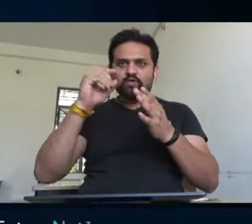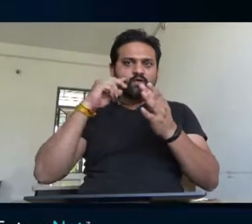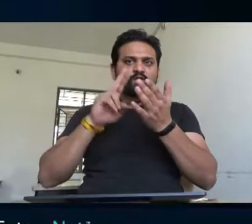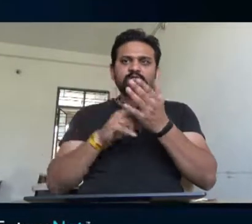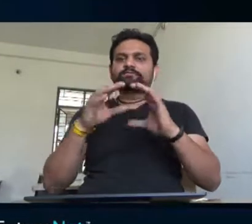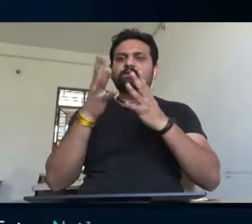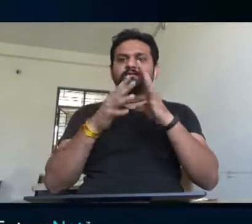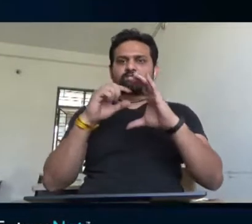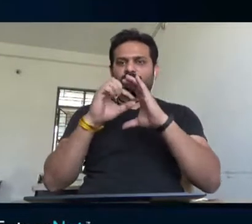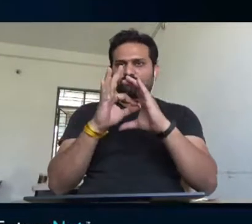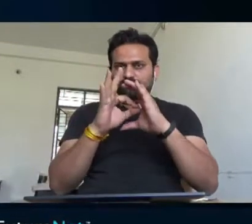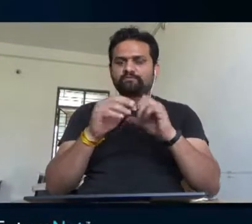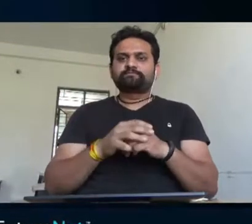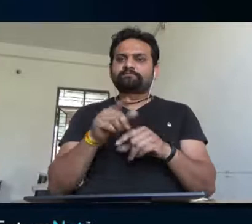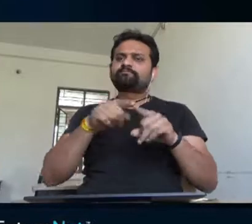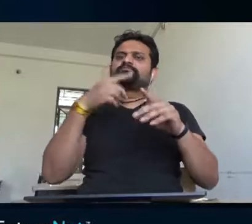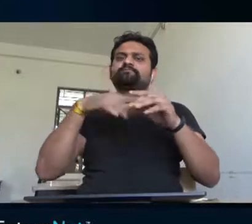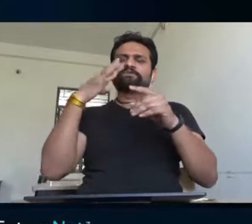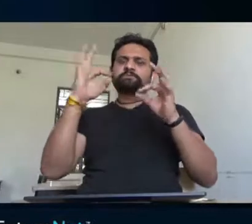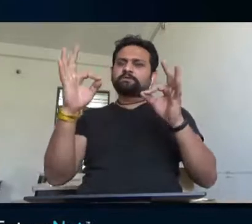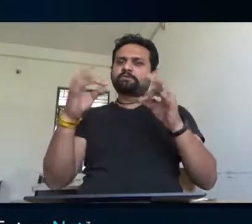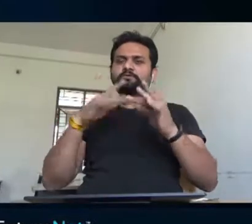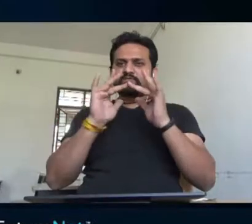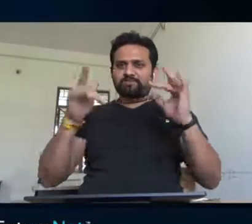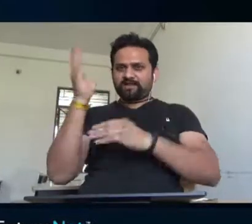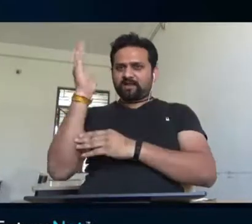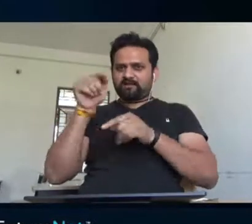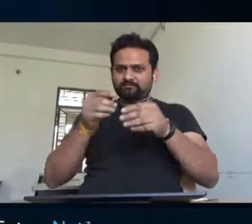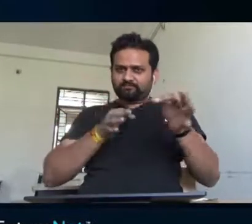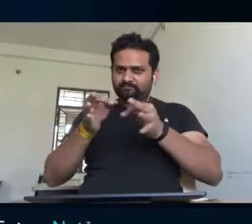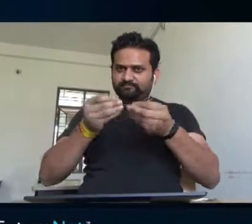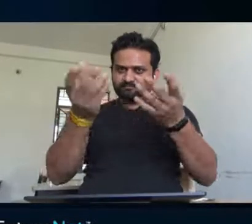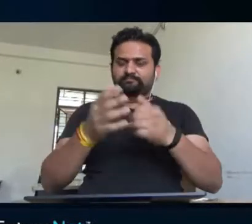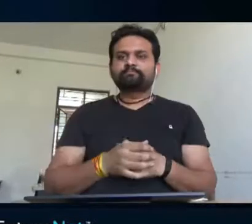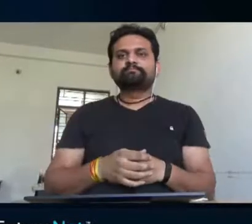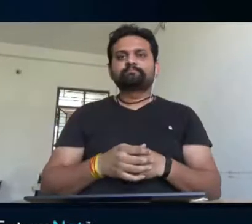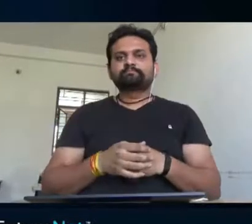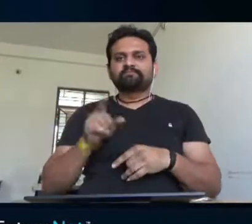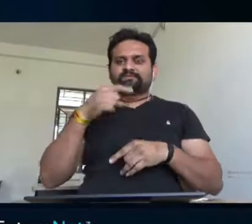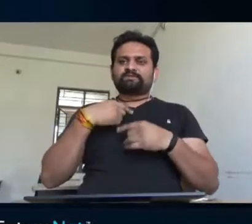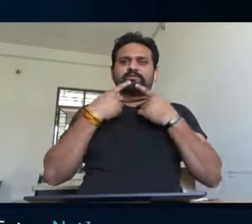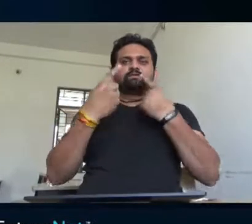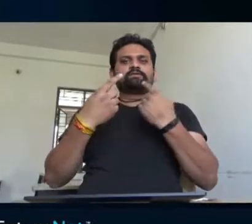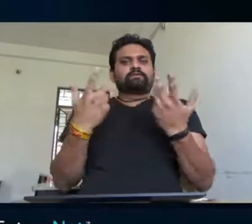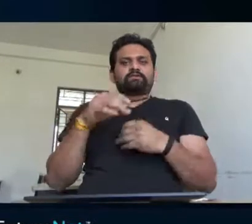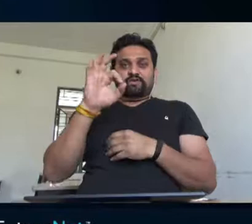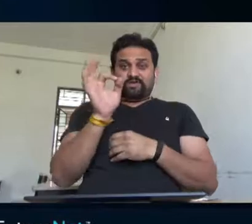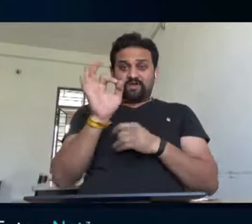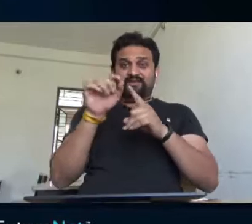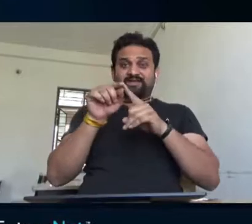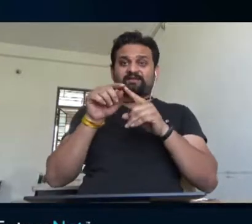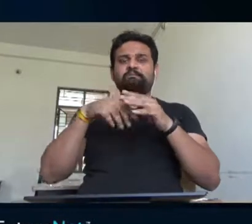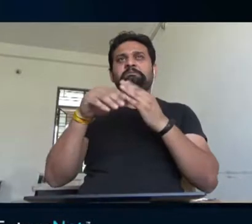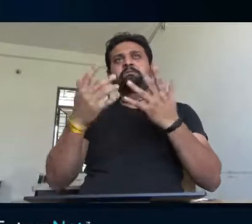is our first part in that webinar. When you speak about a coin, there are 3 or